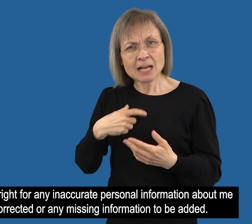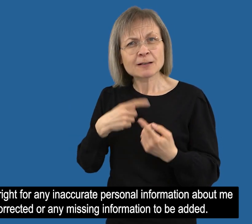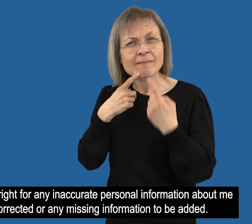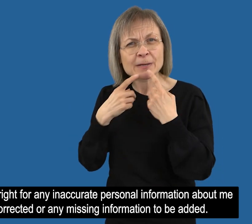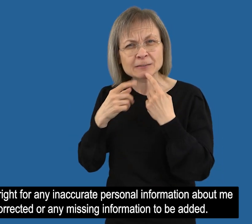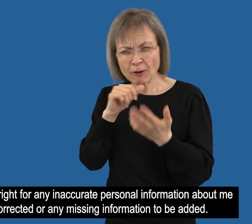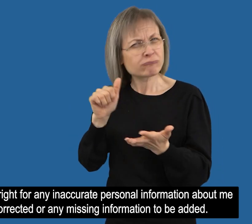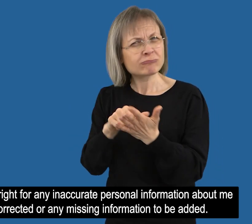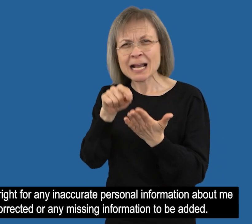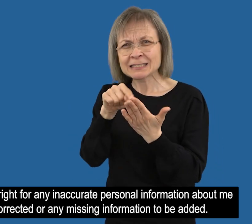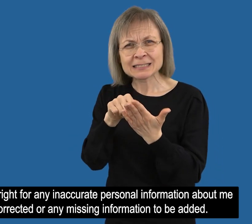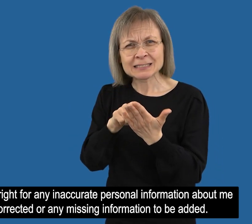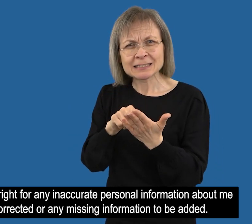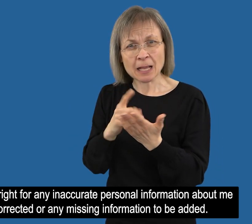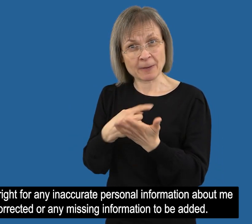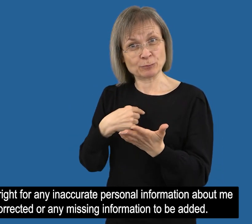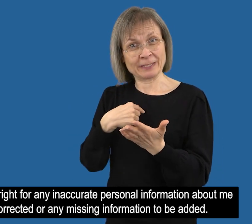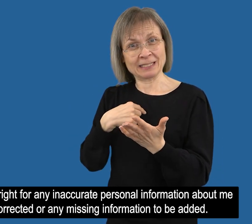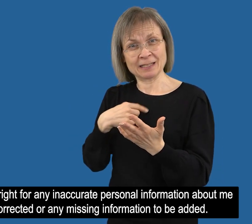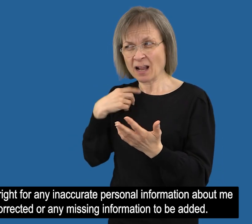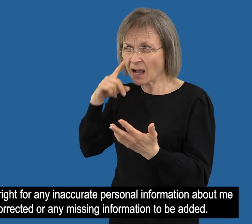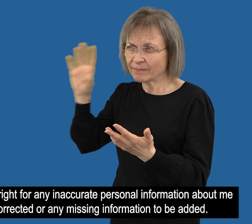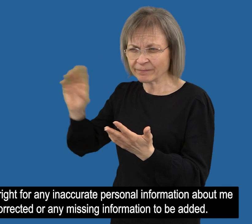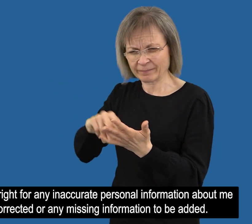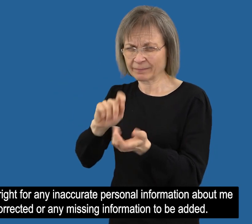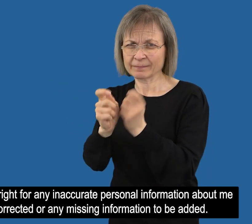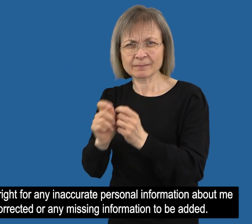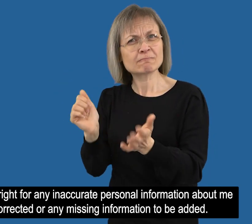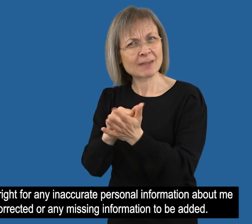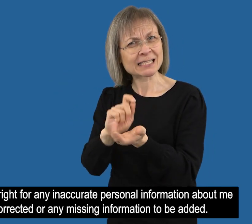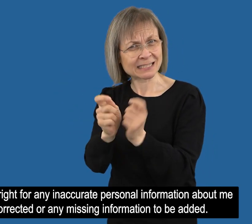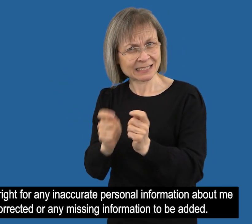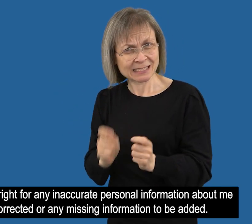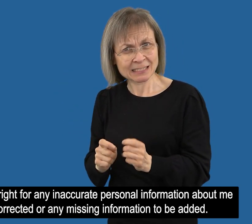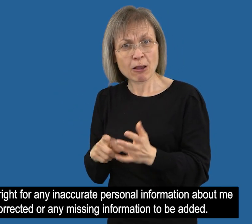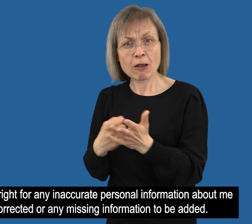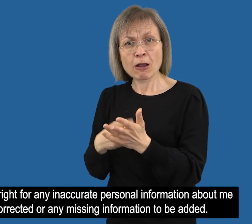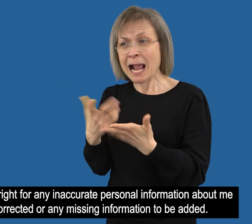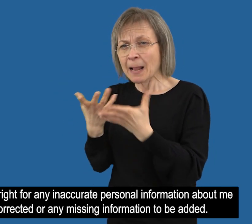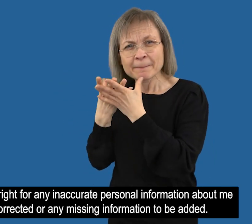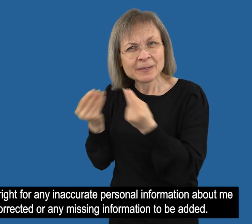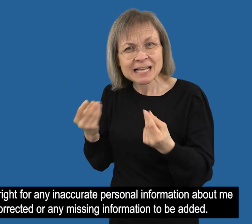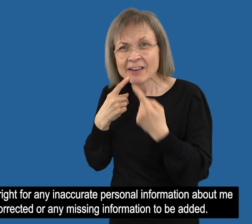I have the right for any inaccurate personal information about me to be corrected, or any missing information to be